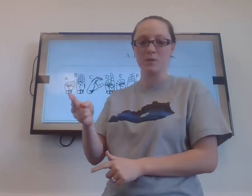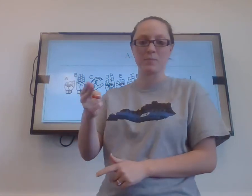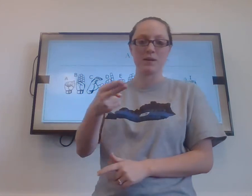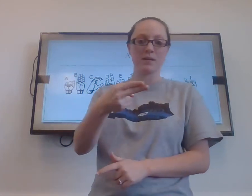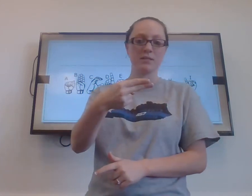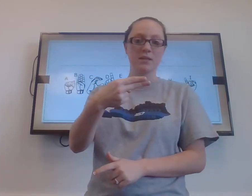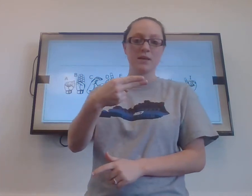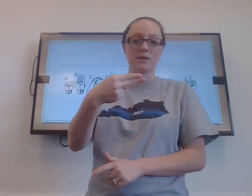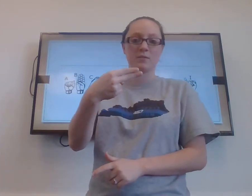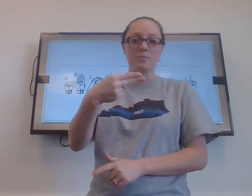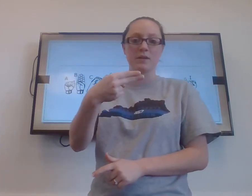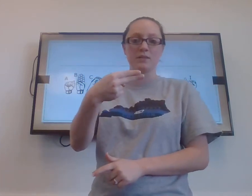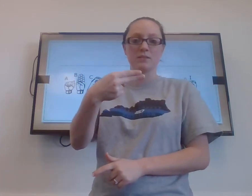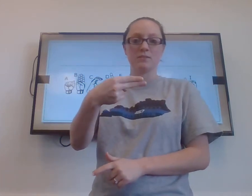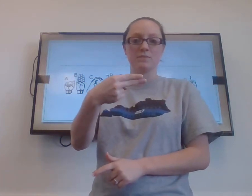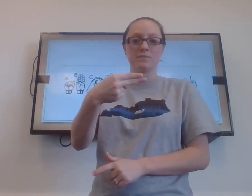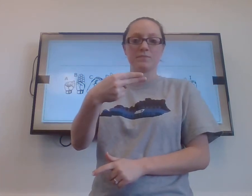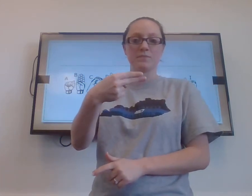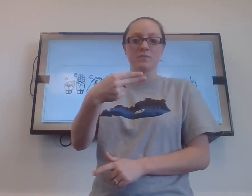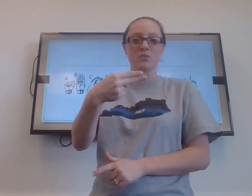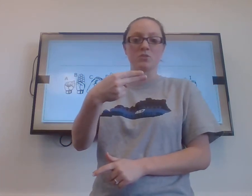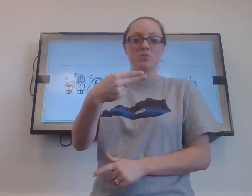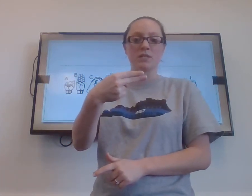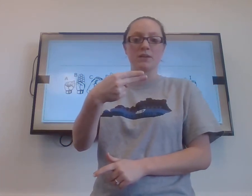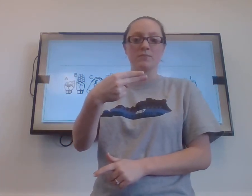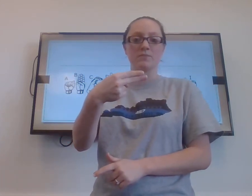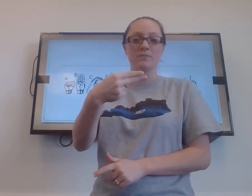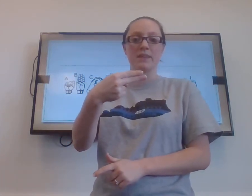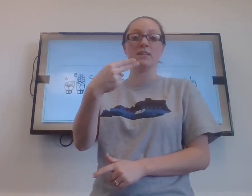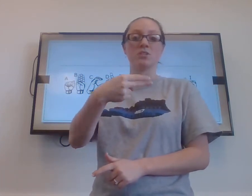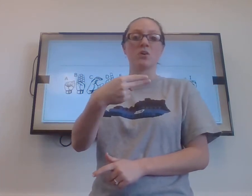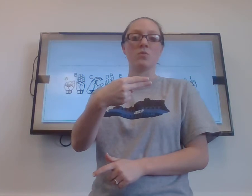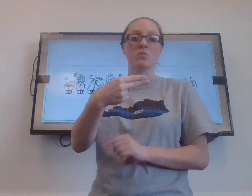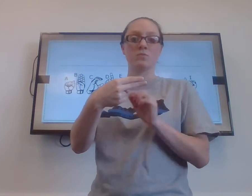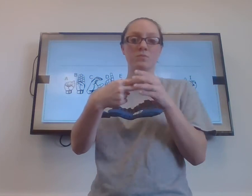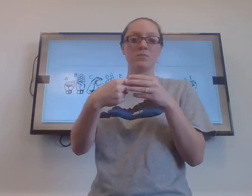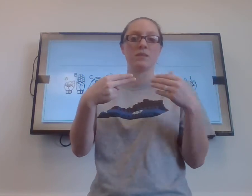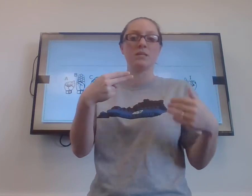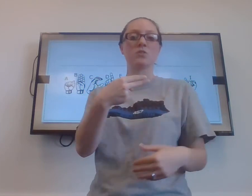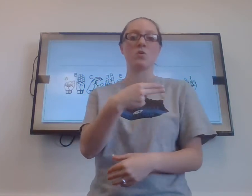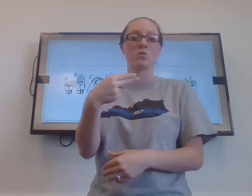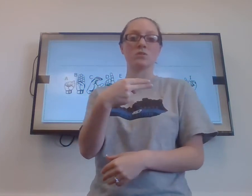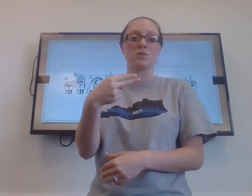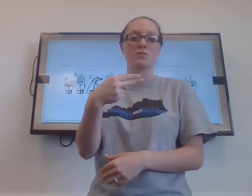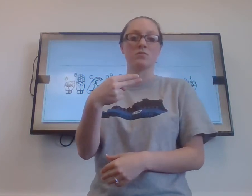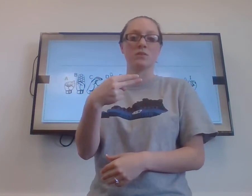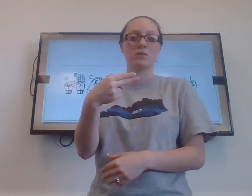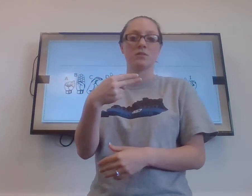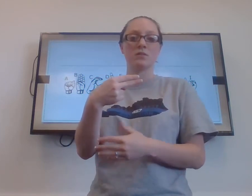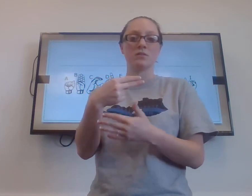back behind, but just go straight out. And these go horizontal.